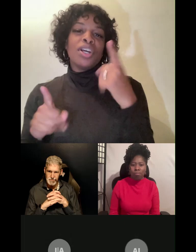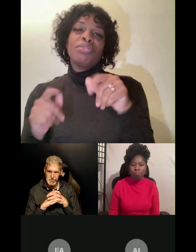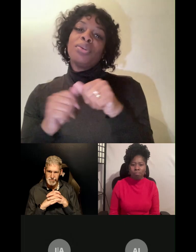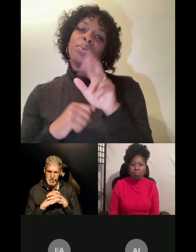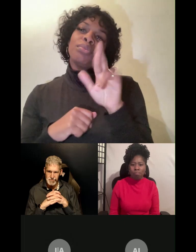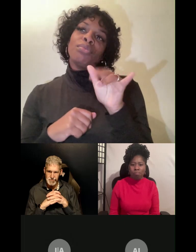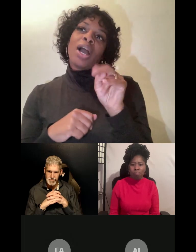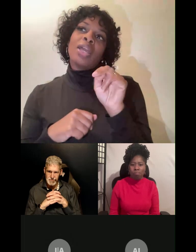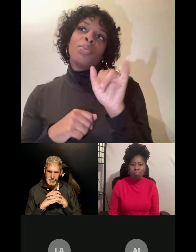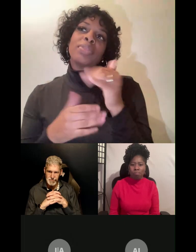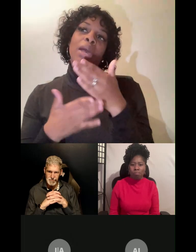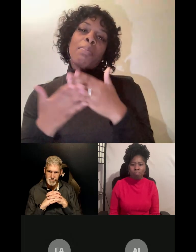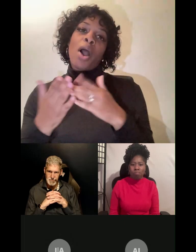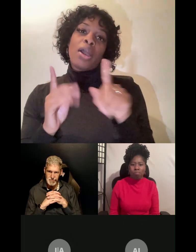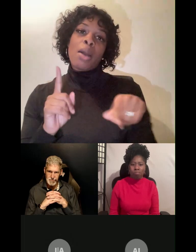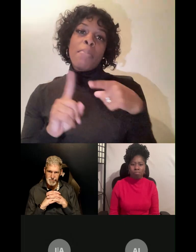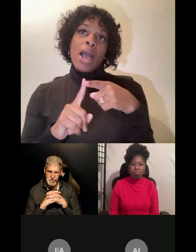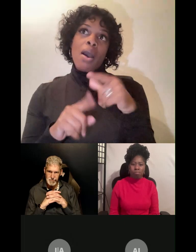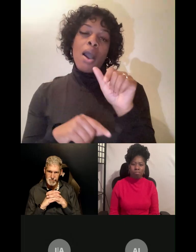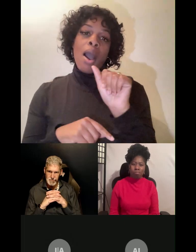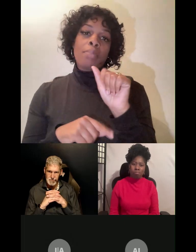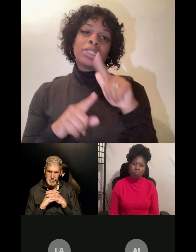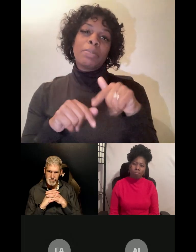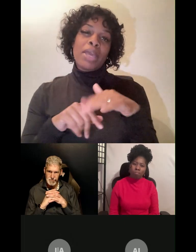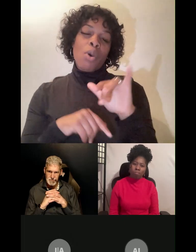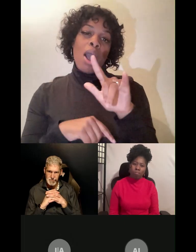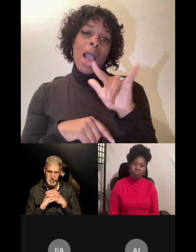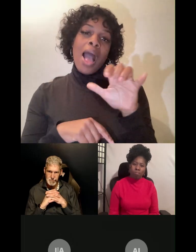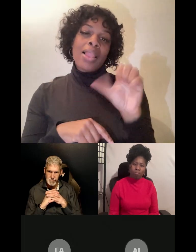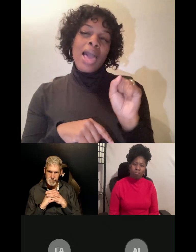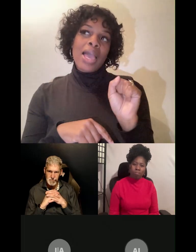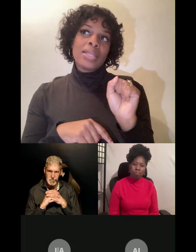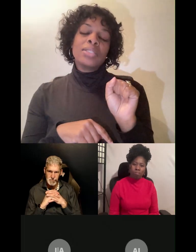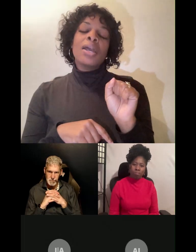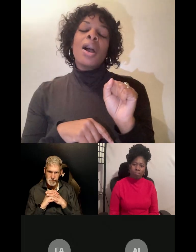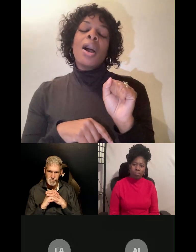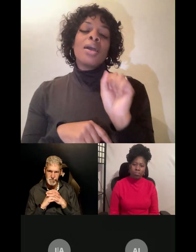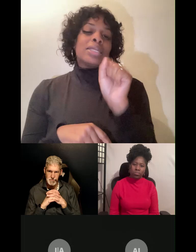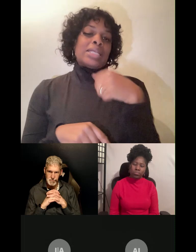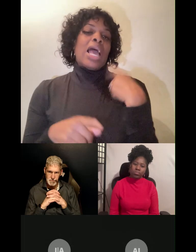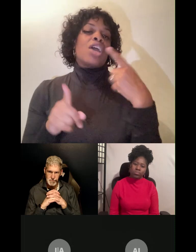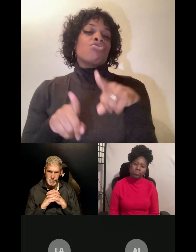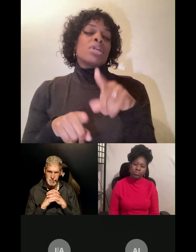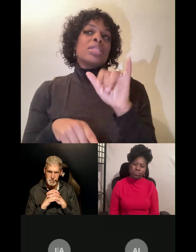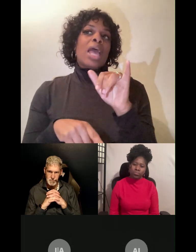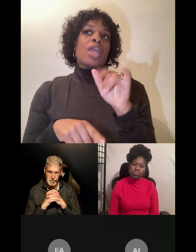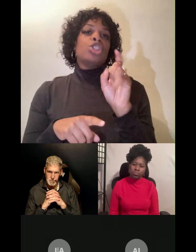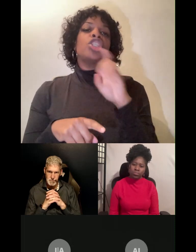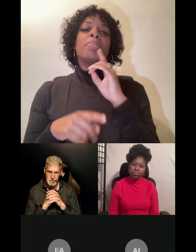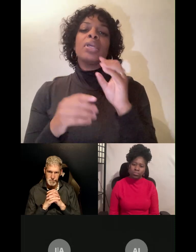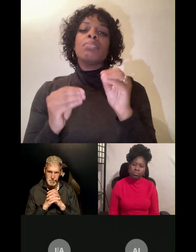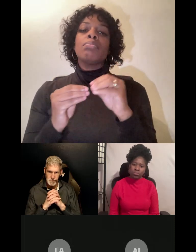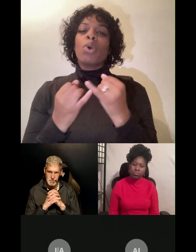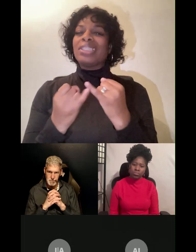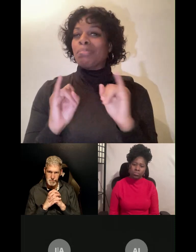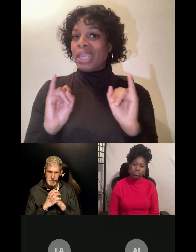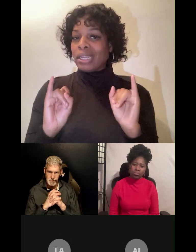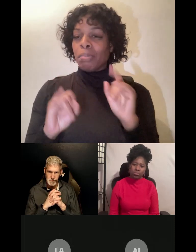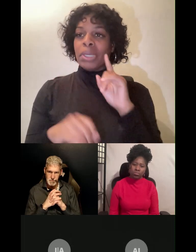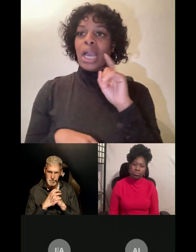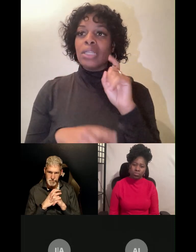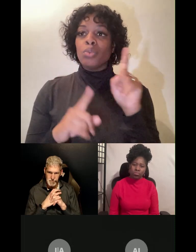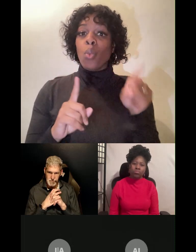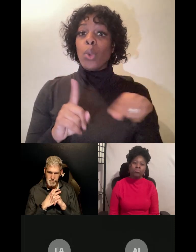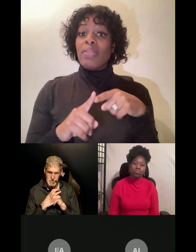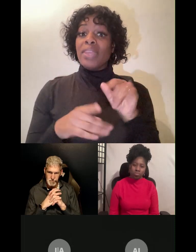Katrina, you want to add We with anything? Ryan with that part about depending on our allies, and yet I agree that you should be more